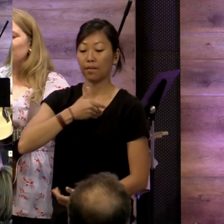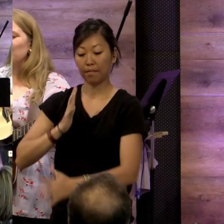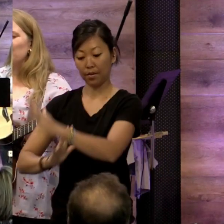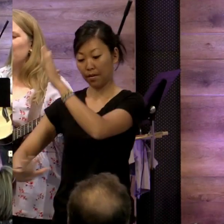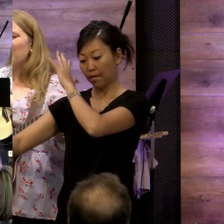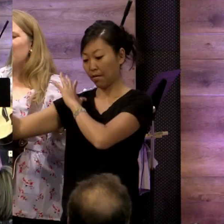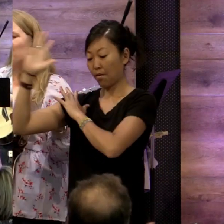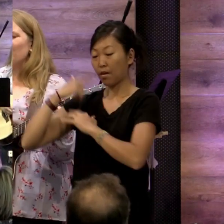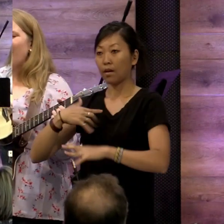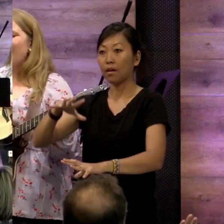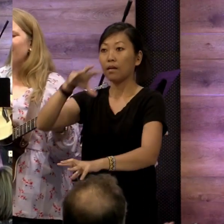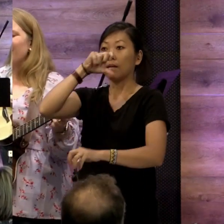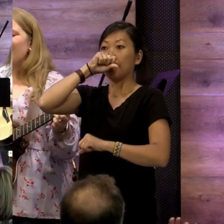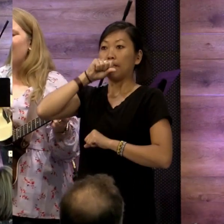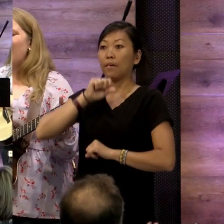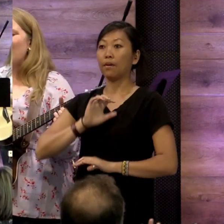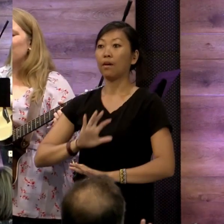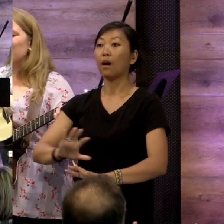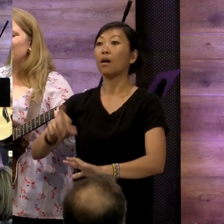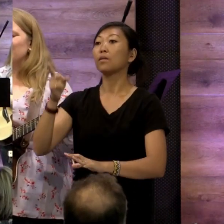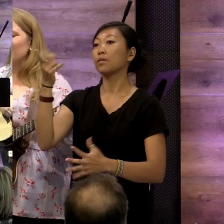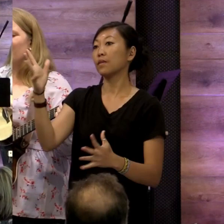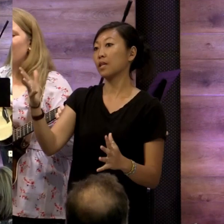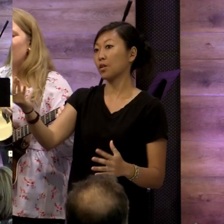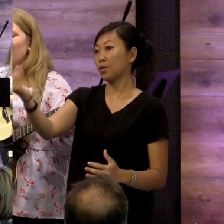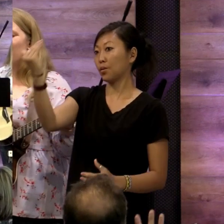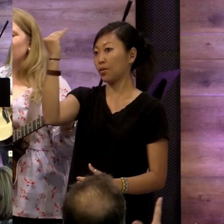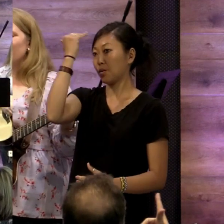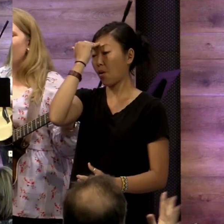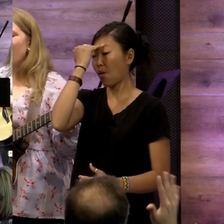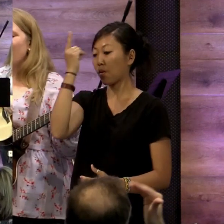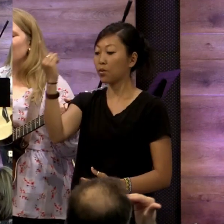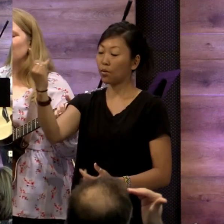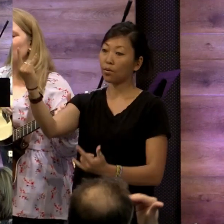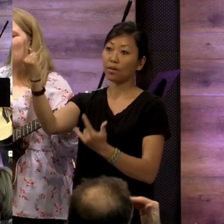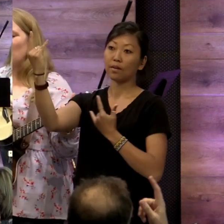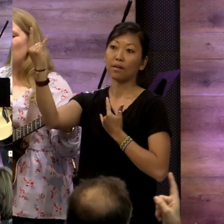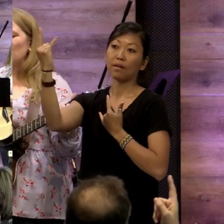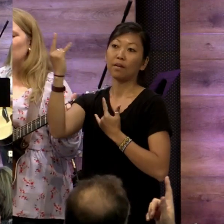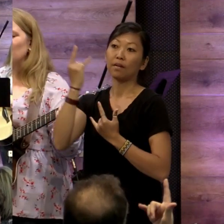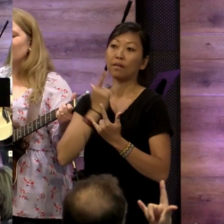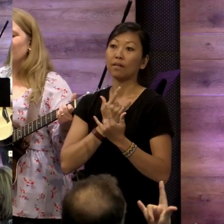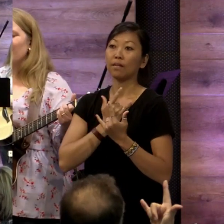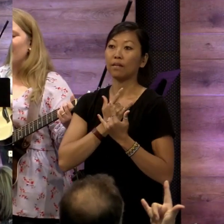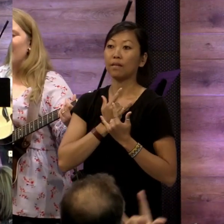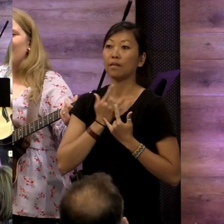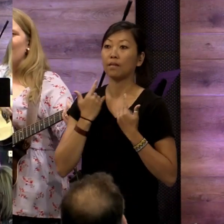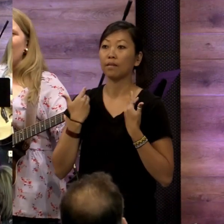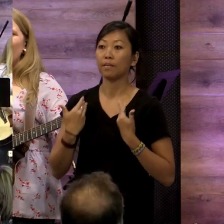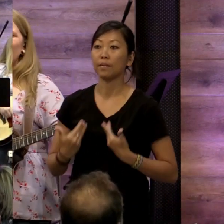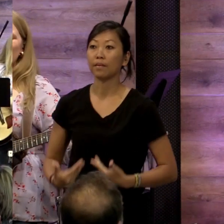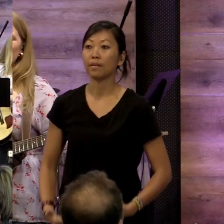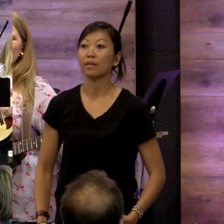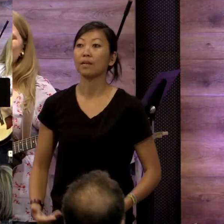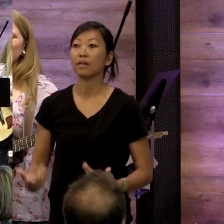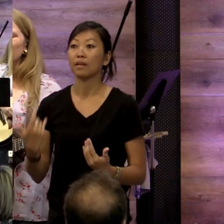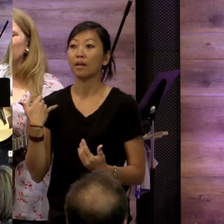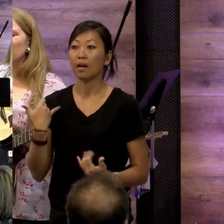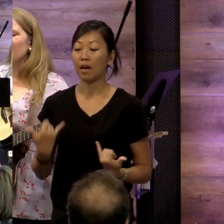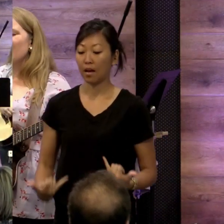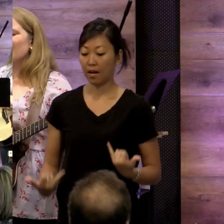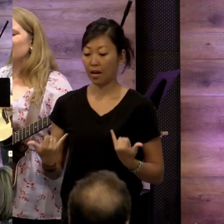I drew a breath, I was loved and known. I am